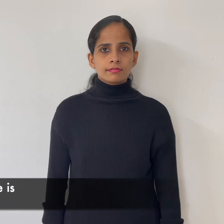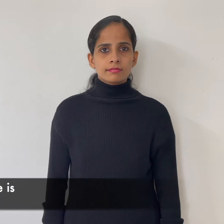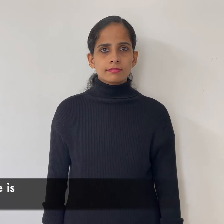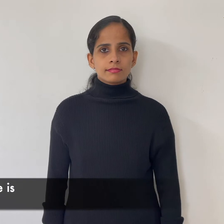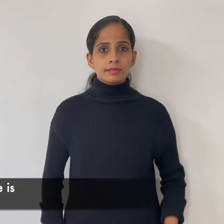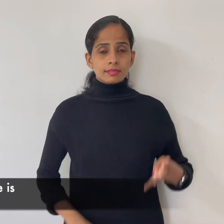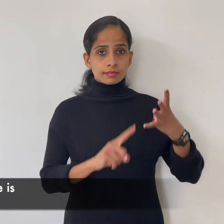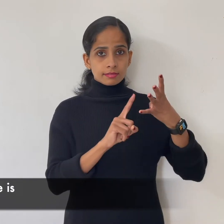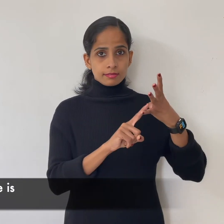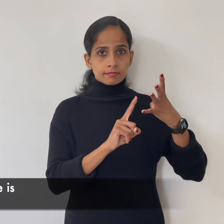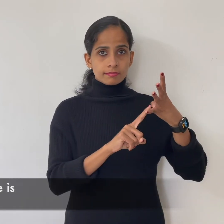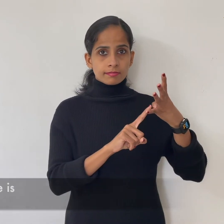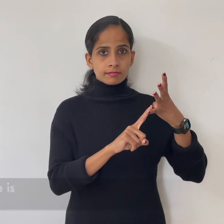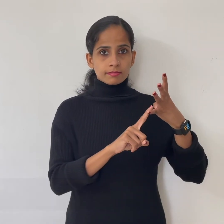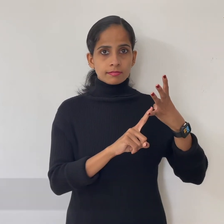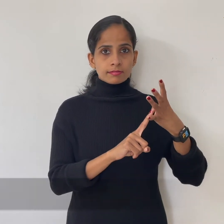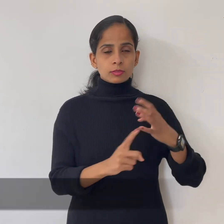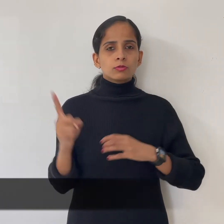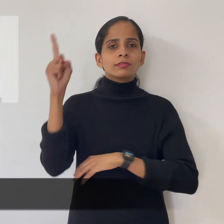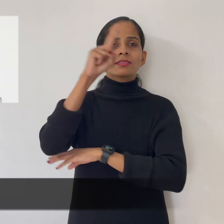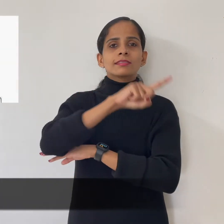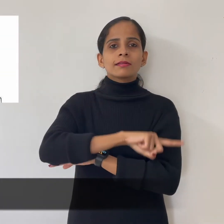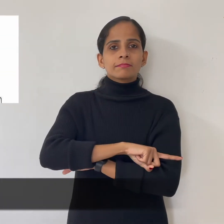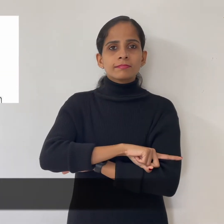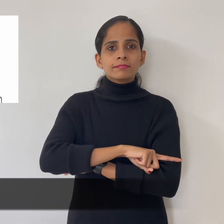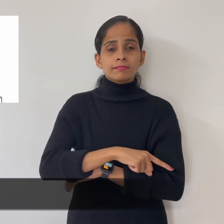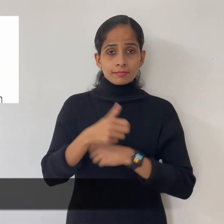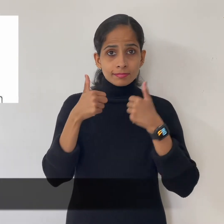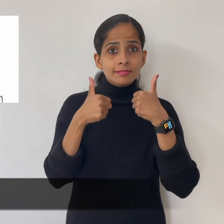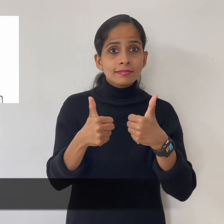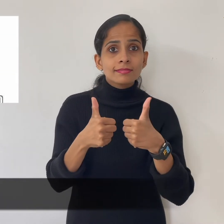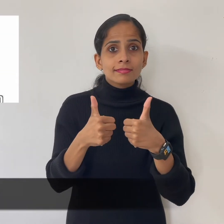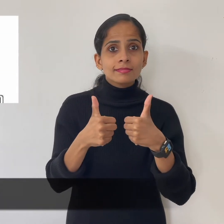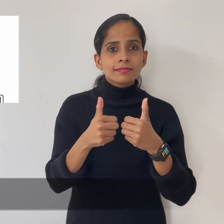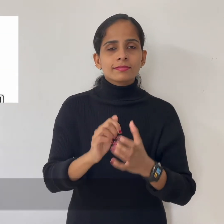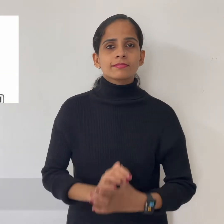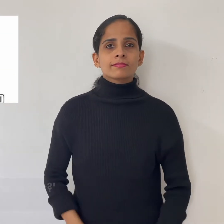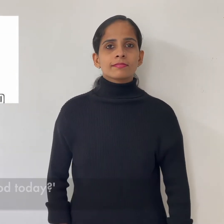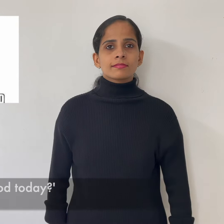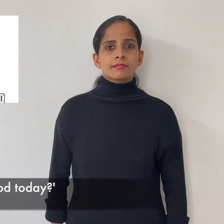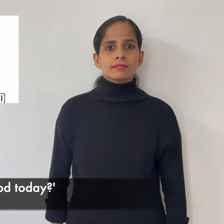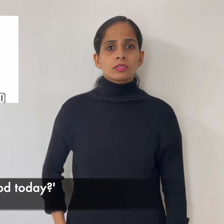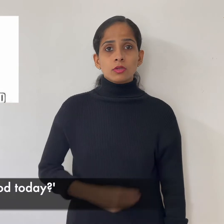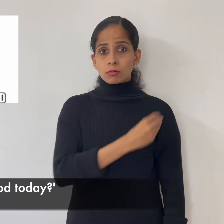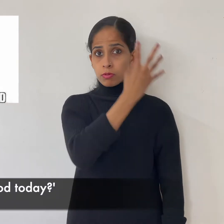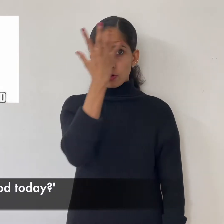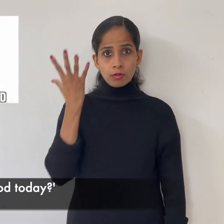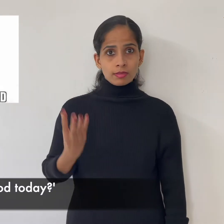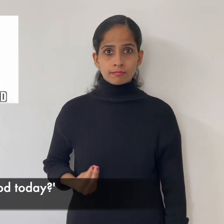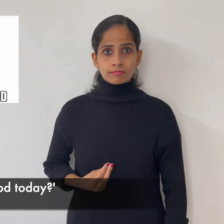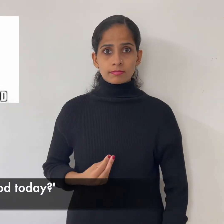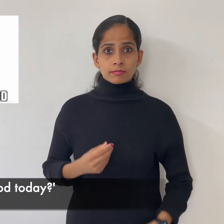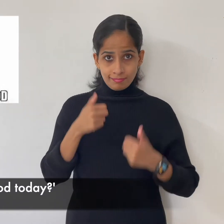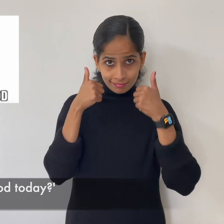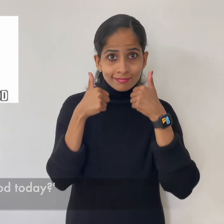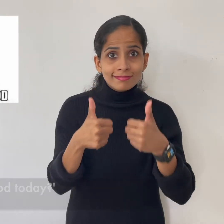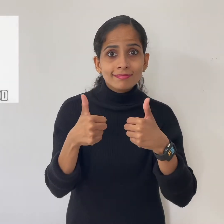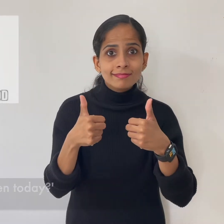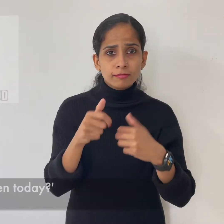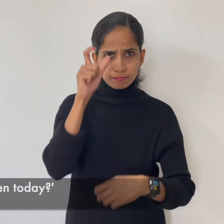The fourth sentence is, how is your day? Are you doing good today? How have